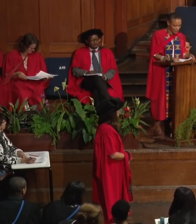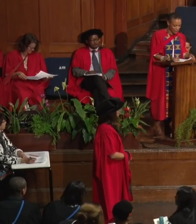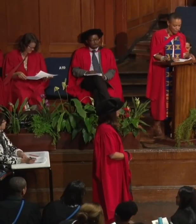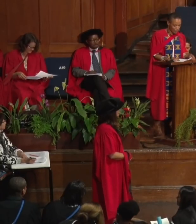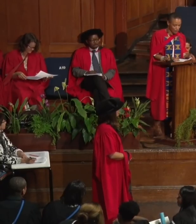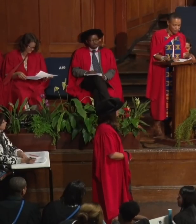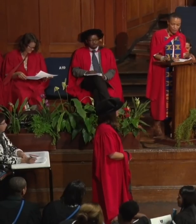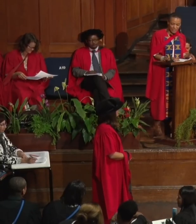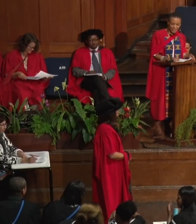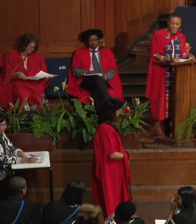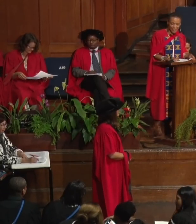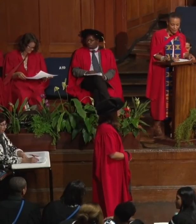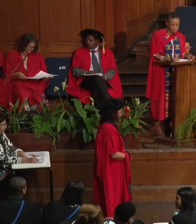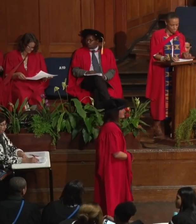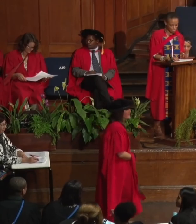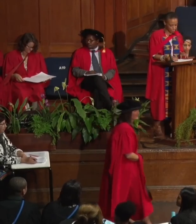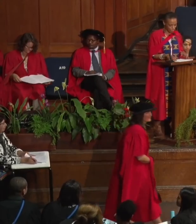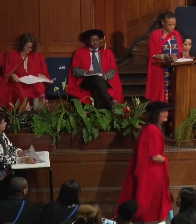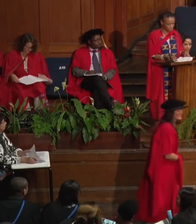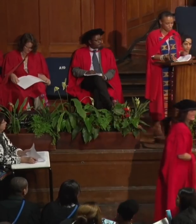learning. Robin Lucy Tyler.